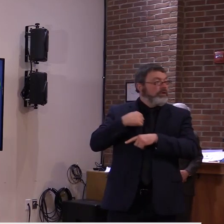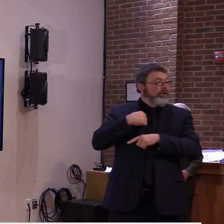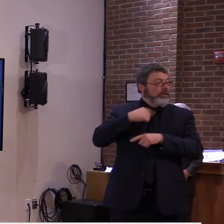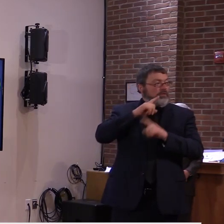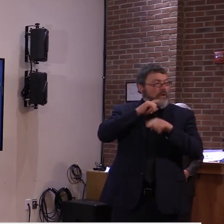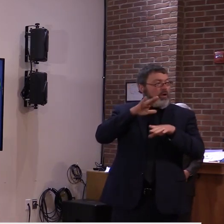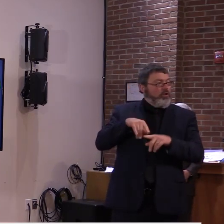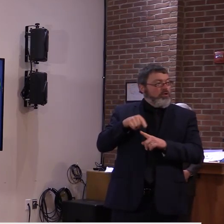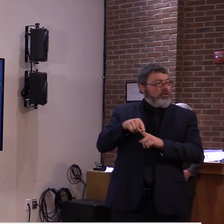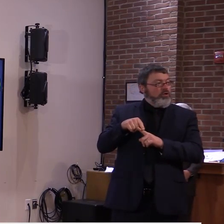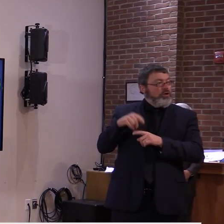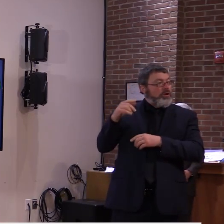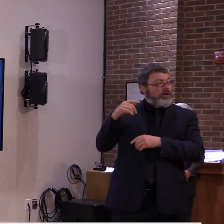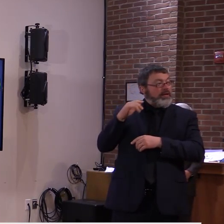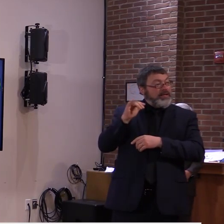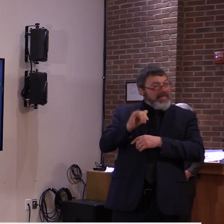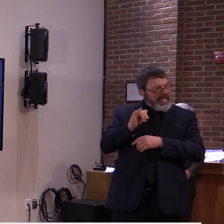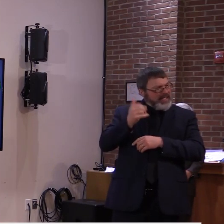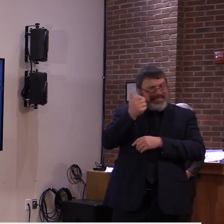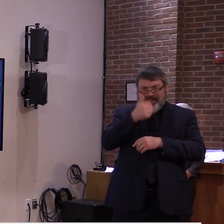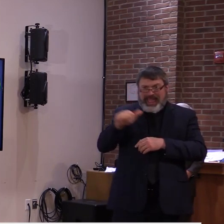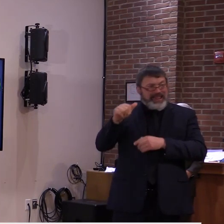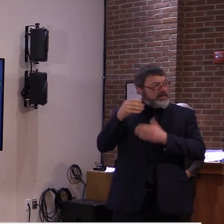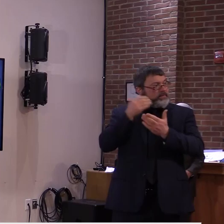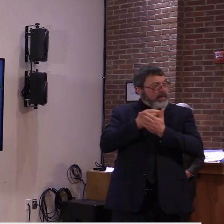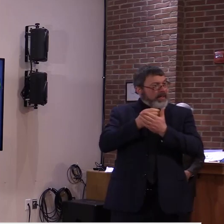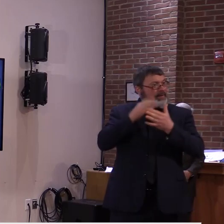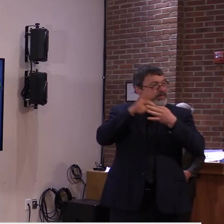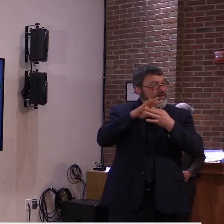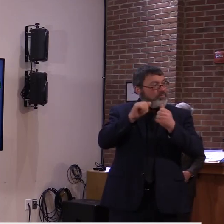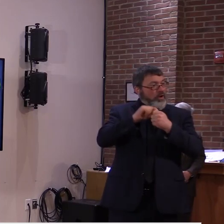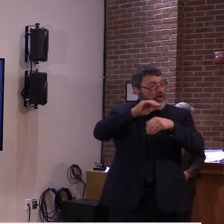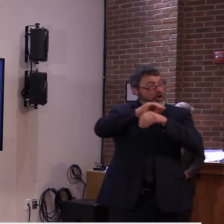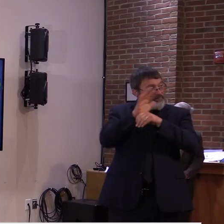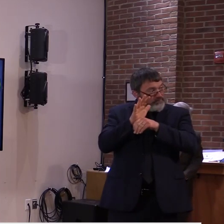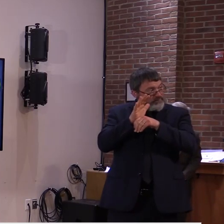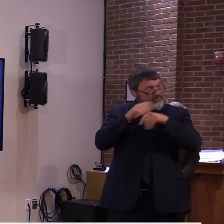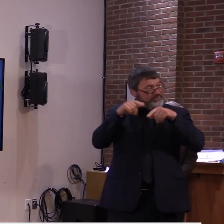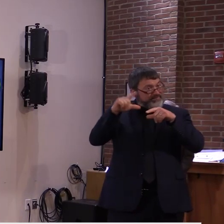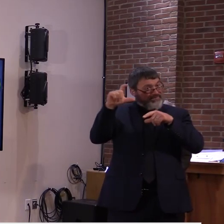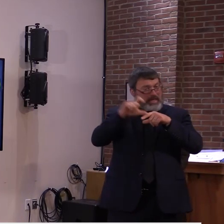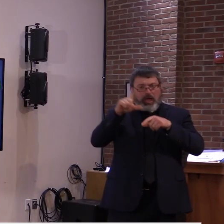the various overlapping and conflicting statutory frameworks that exist.